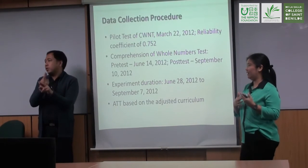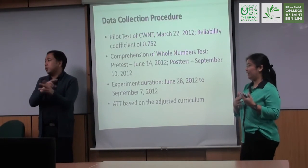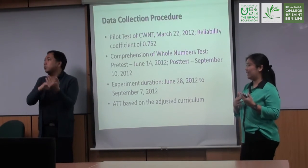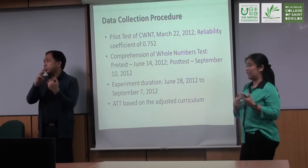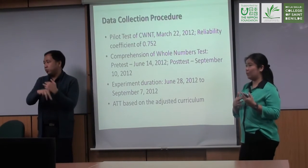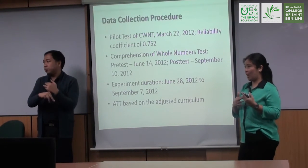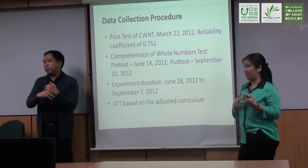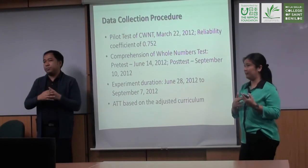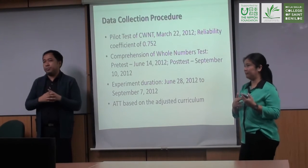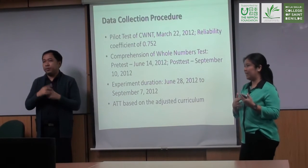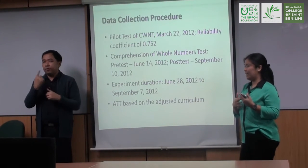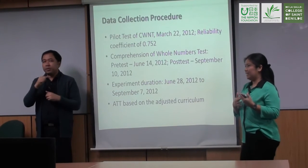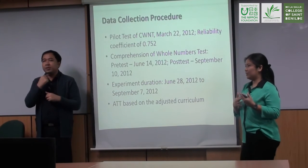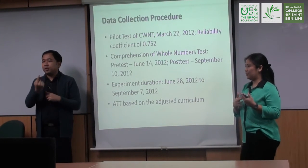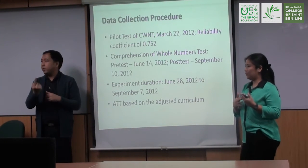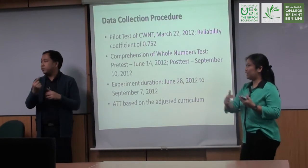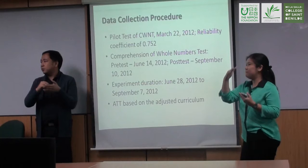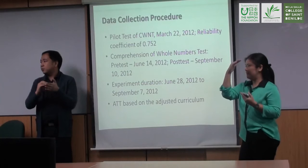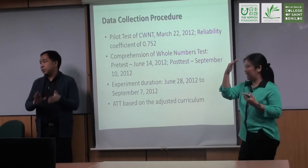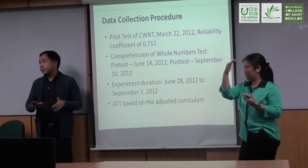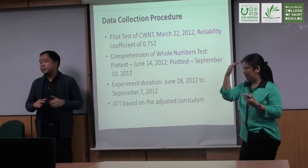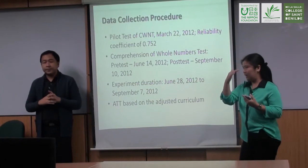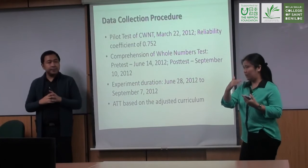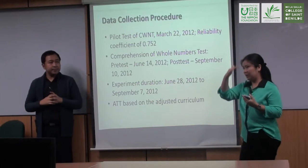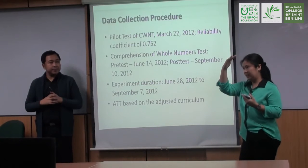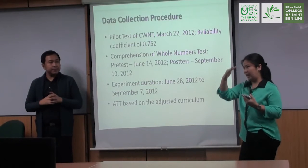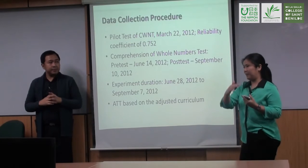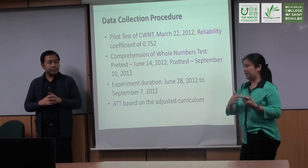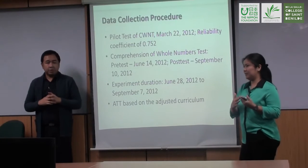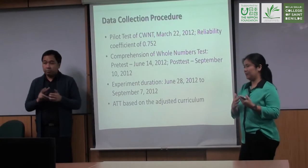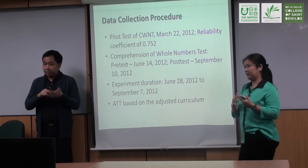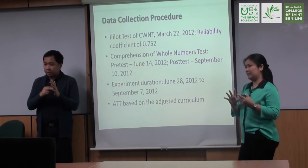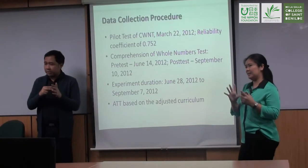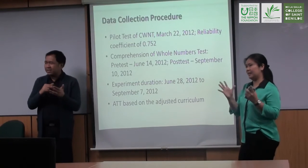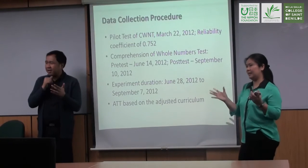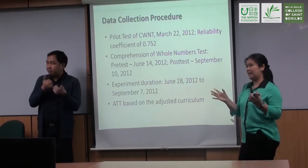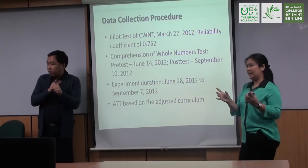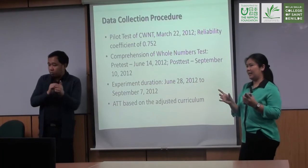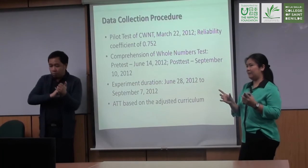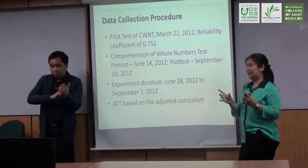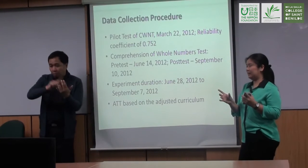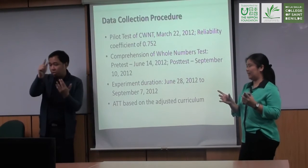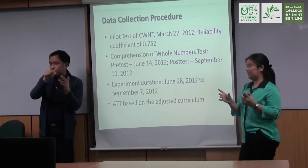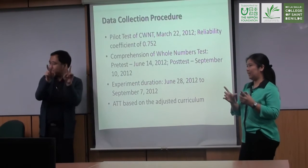regular grade 1. So though they didn't follow all the topics, but it's the